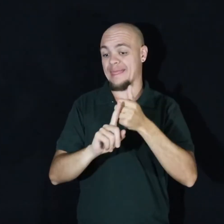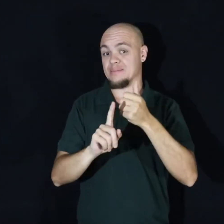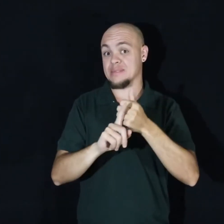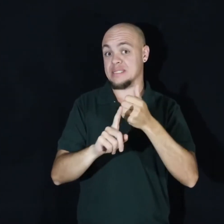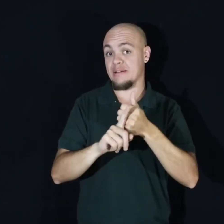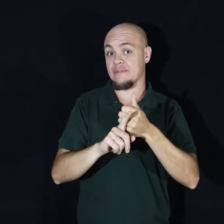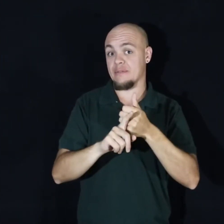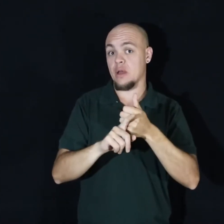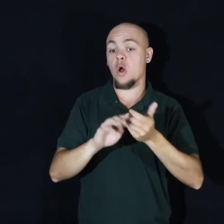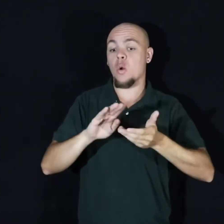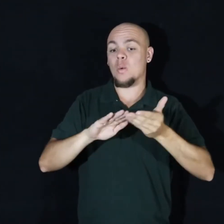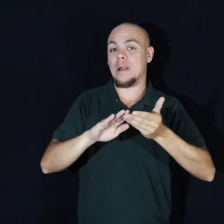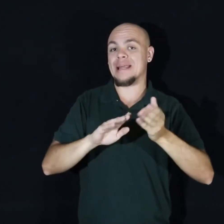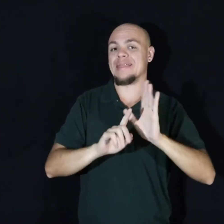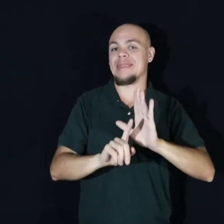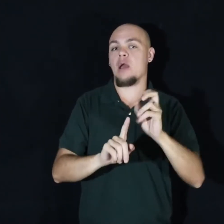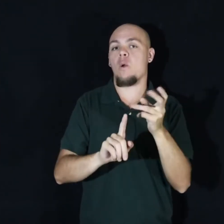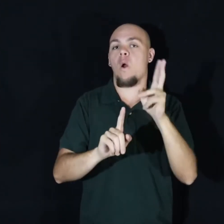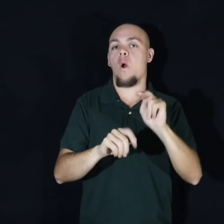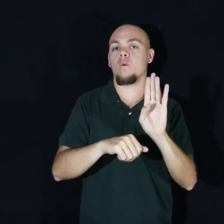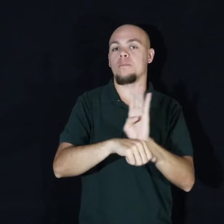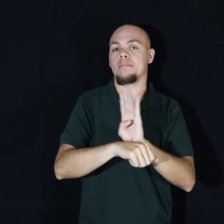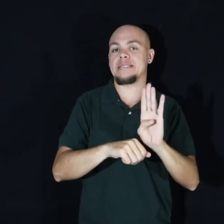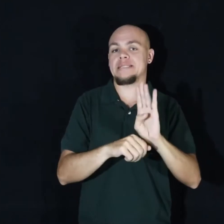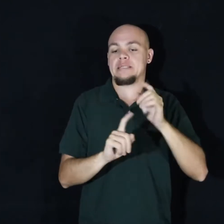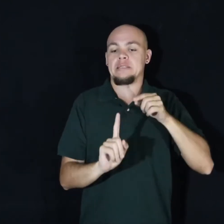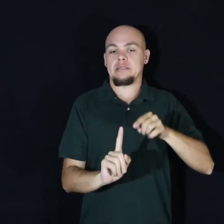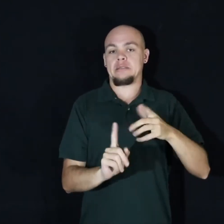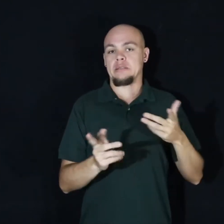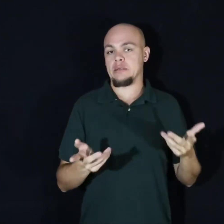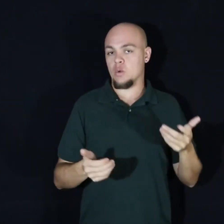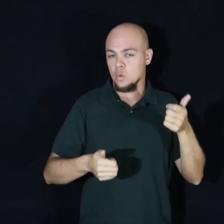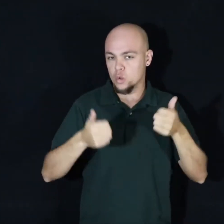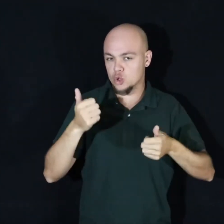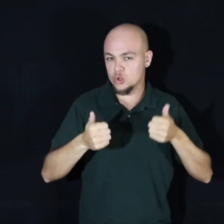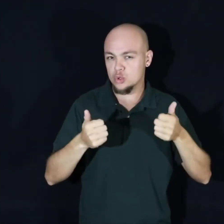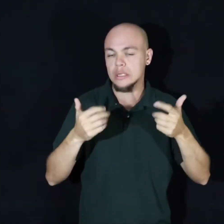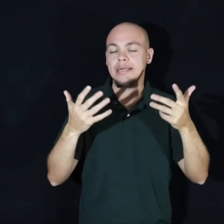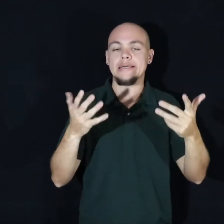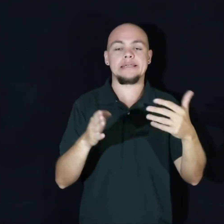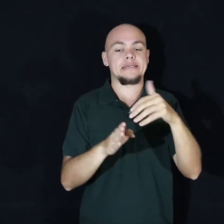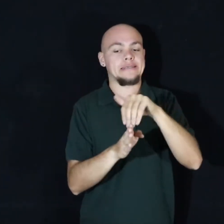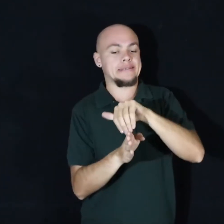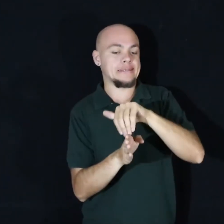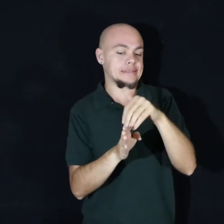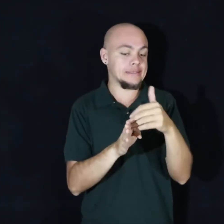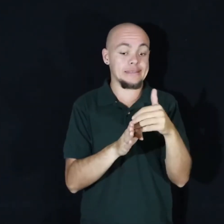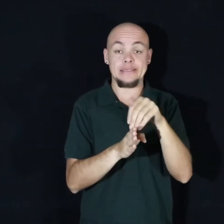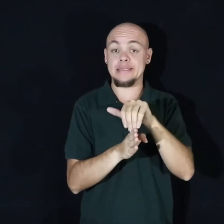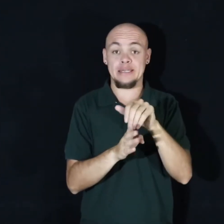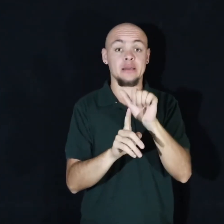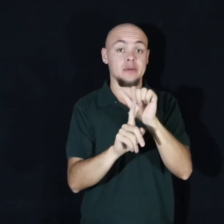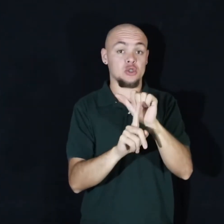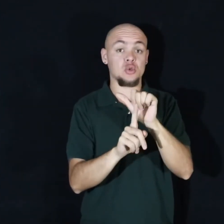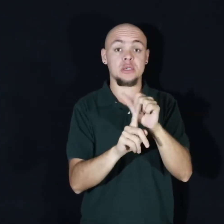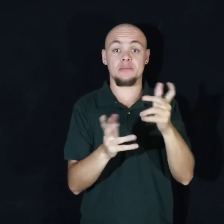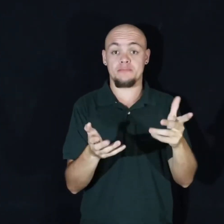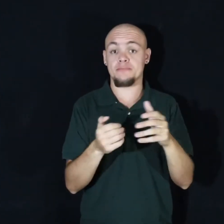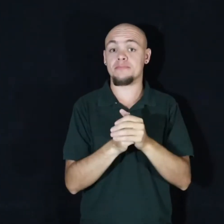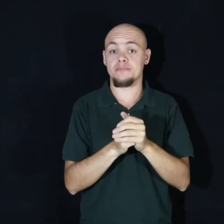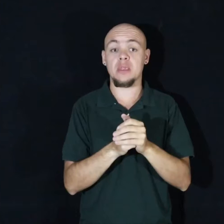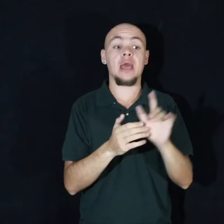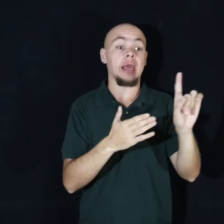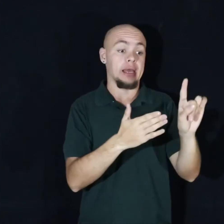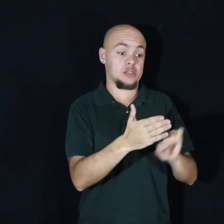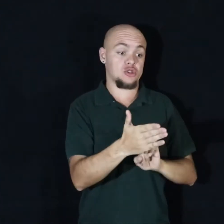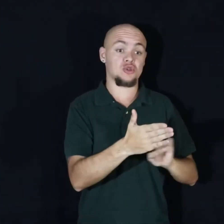church, their particular denomination, or are they actually running a business, a wedding officiant business? And so it can get very tricky there.